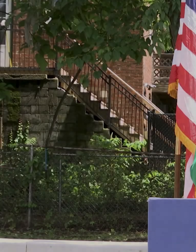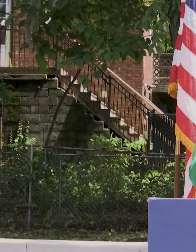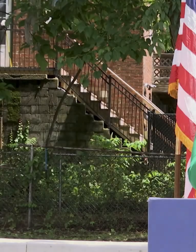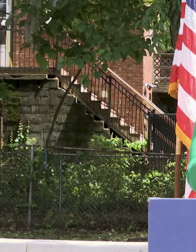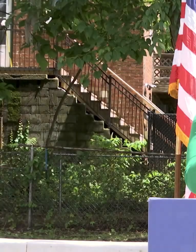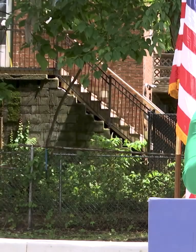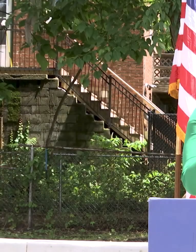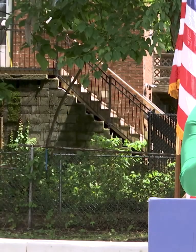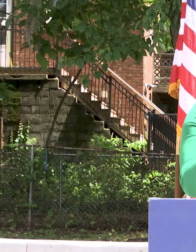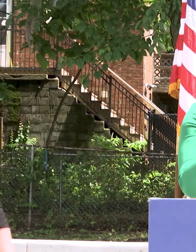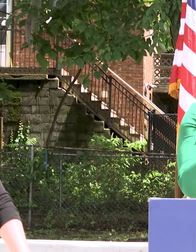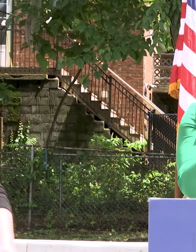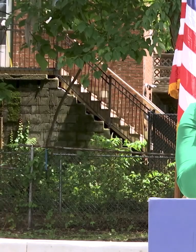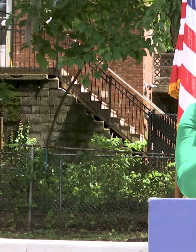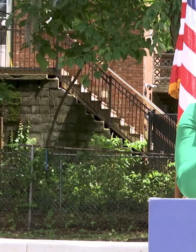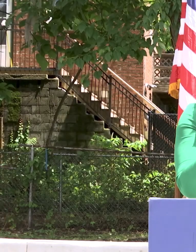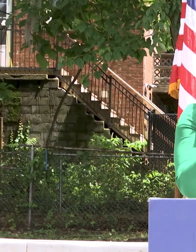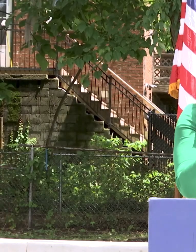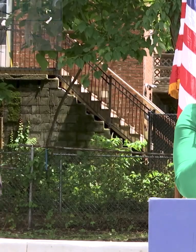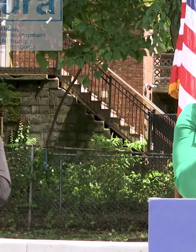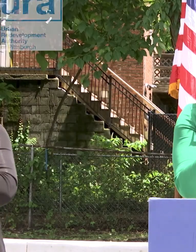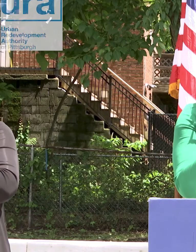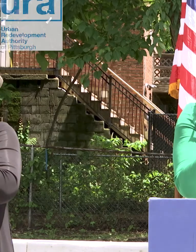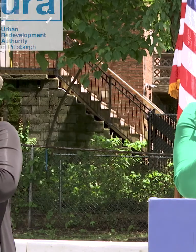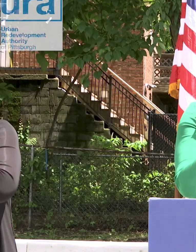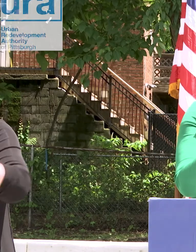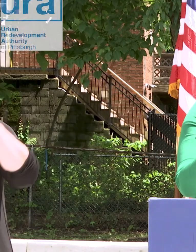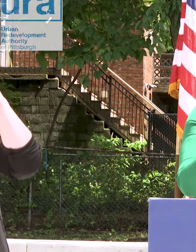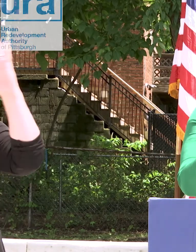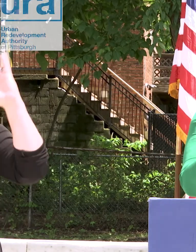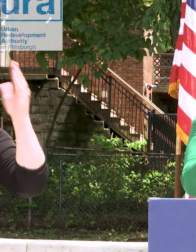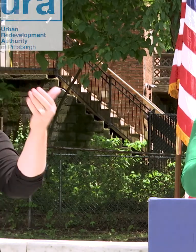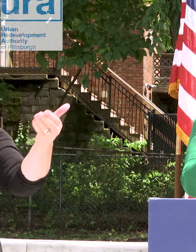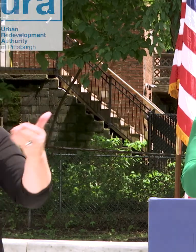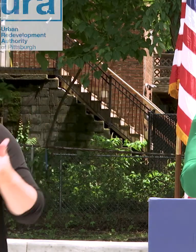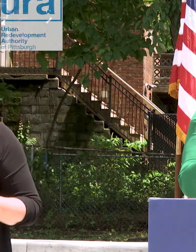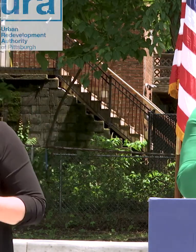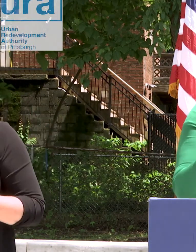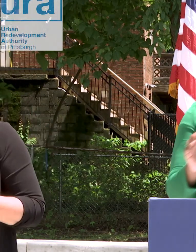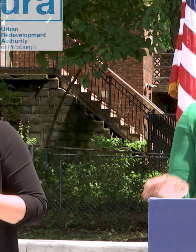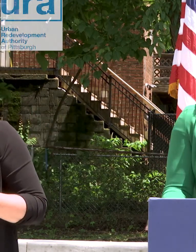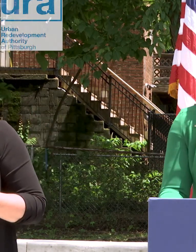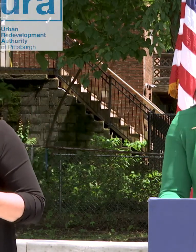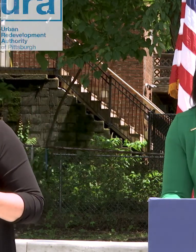Good afternoon, everybody. Hello, hello, hello. Welcome to Diamante's neighborhood.